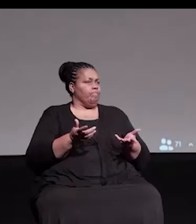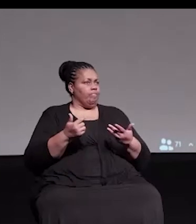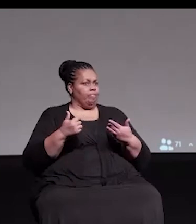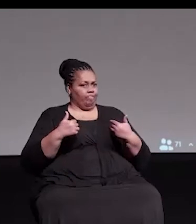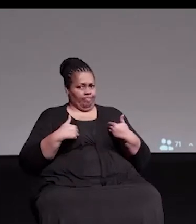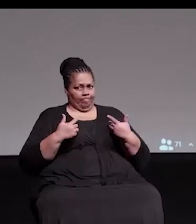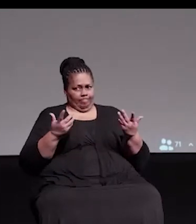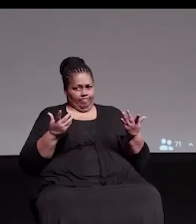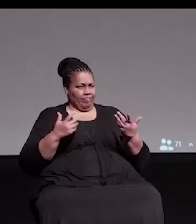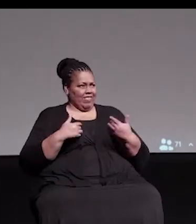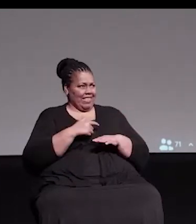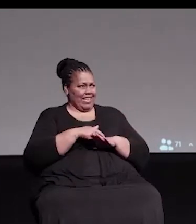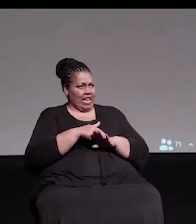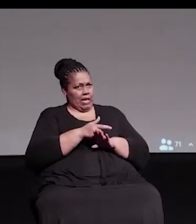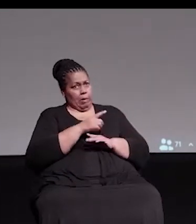for naught.